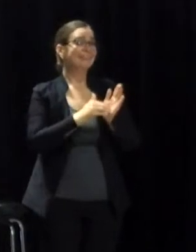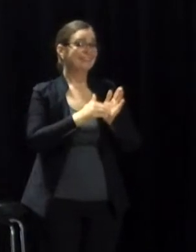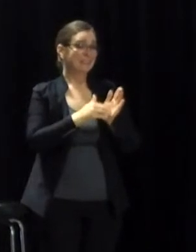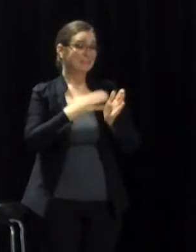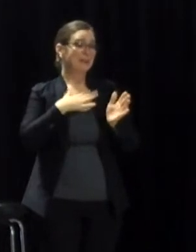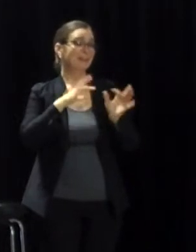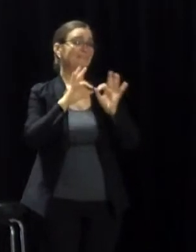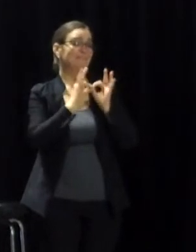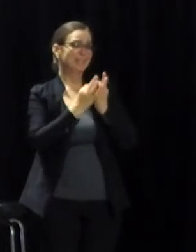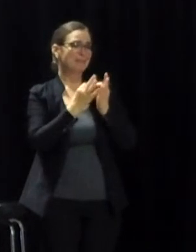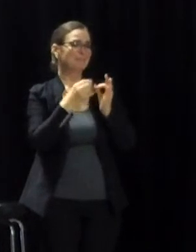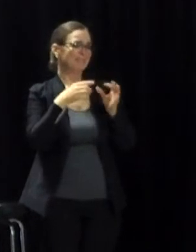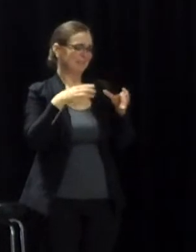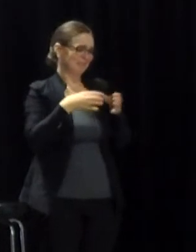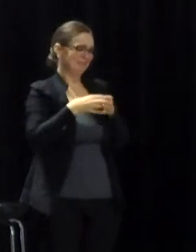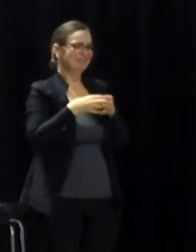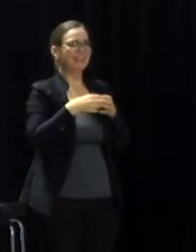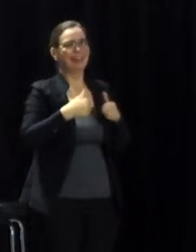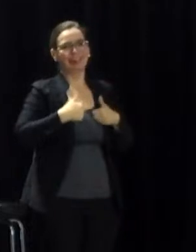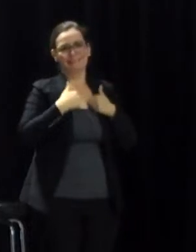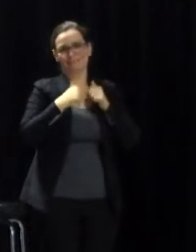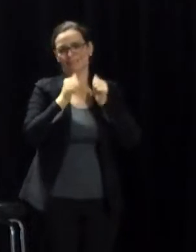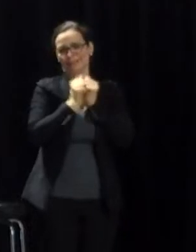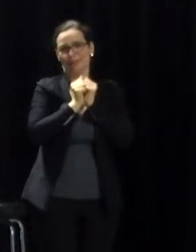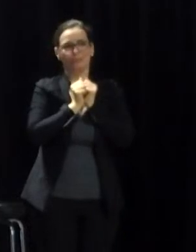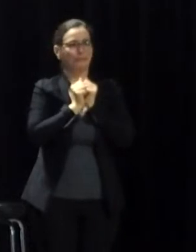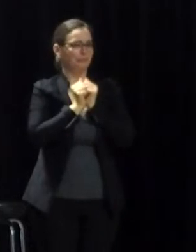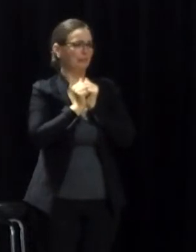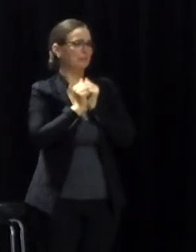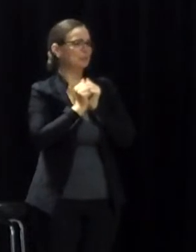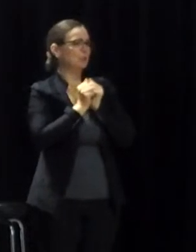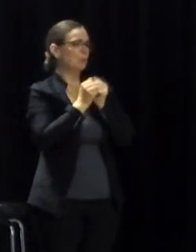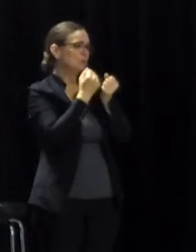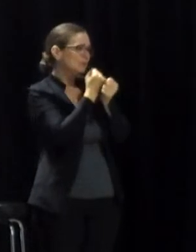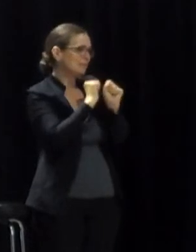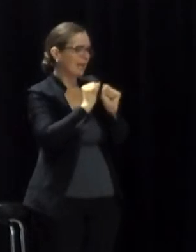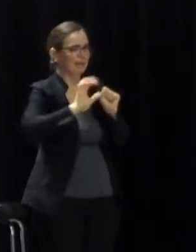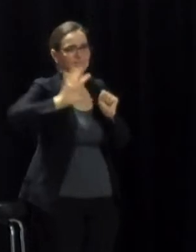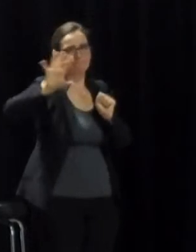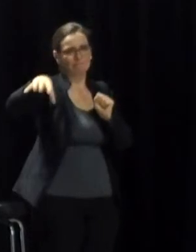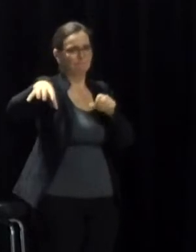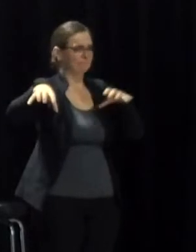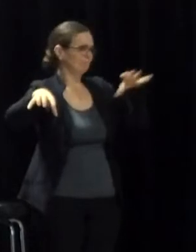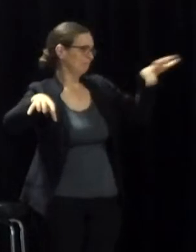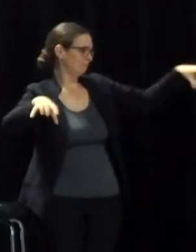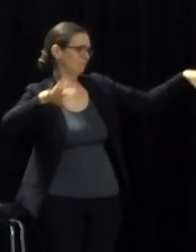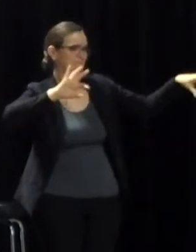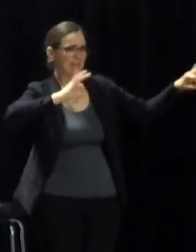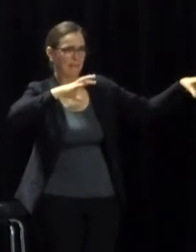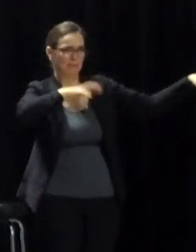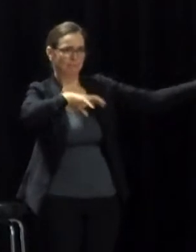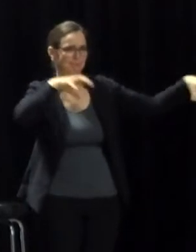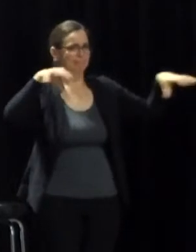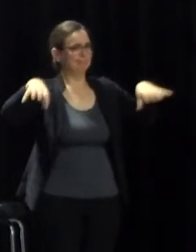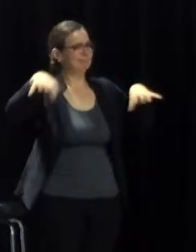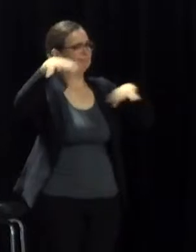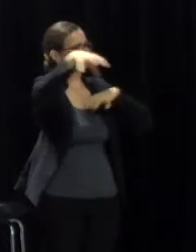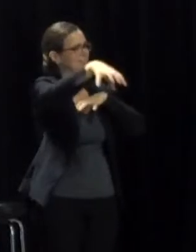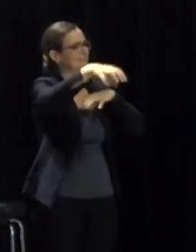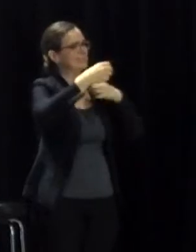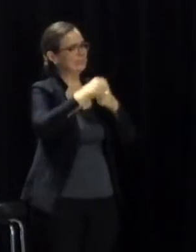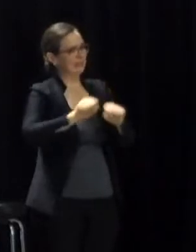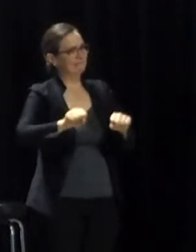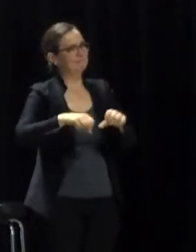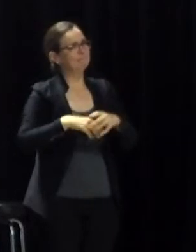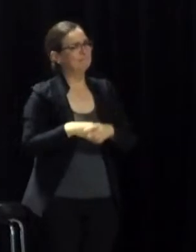one. So certainly if one of us had it, there's a high probability we would all get it. So I